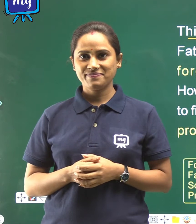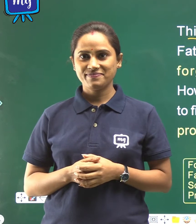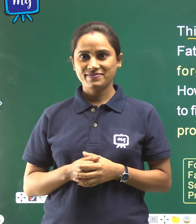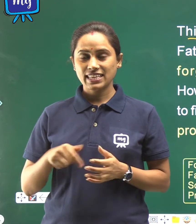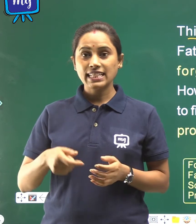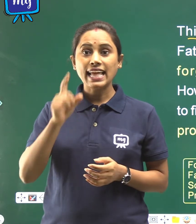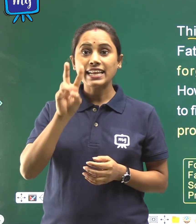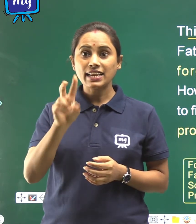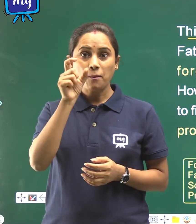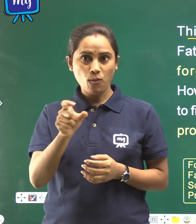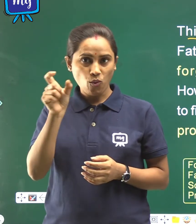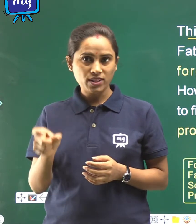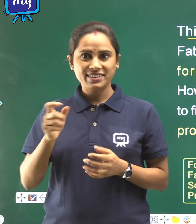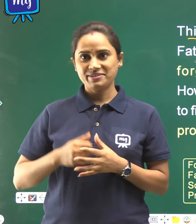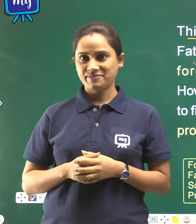that both